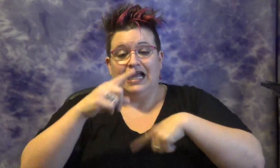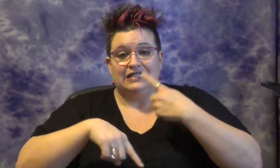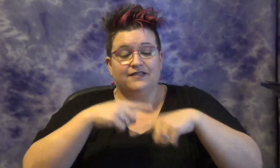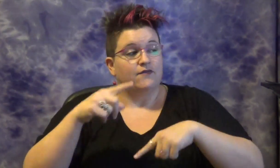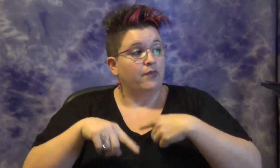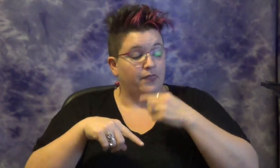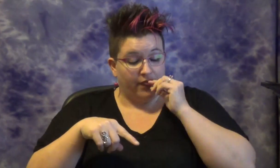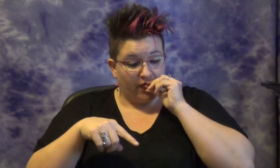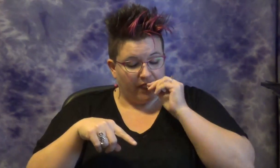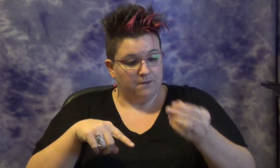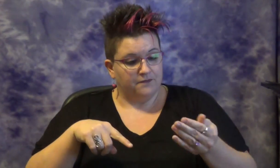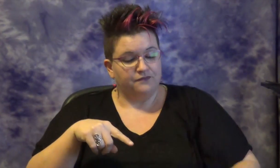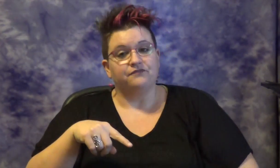The other signing systems,